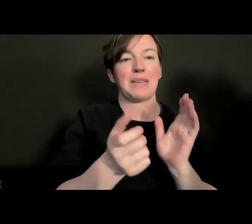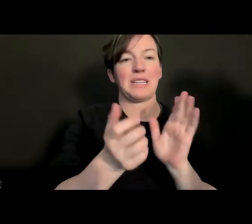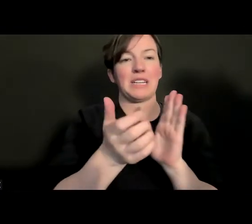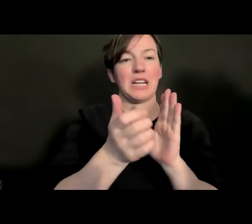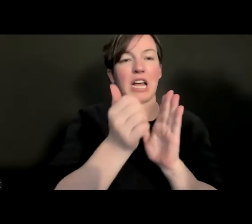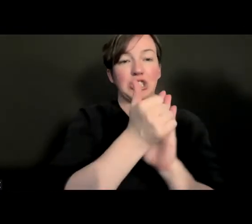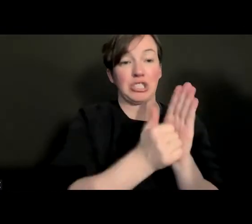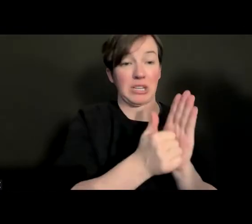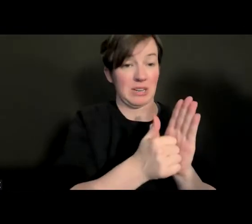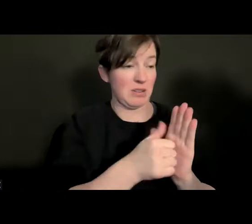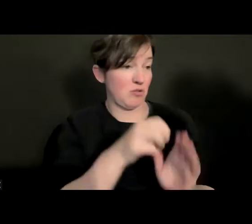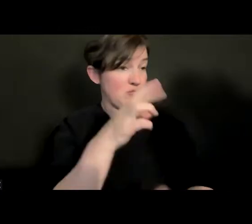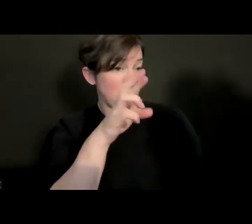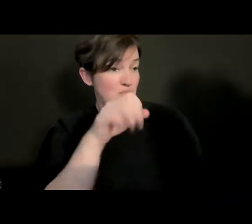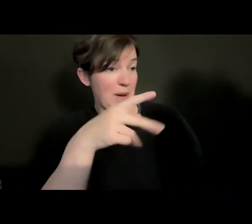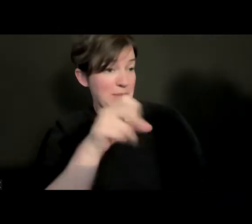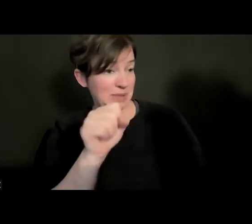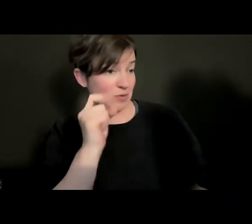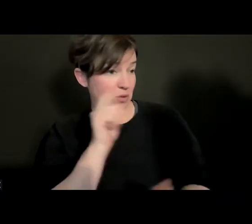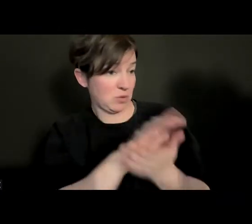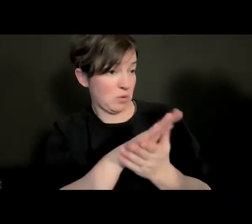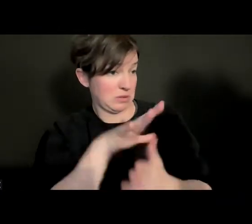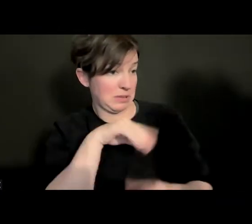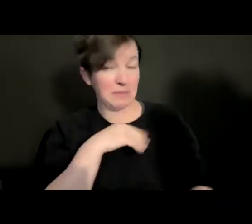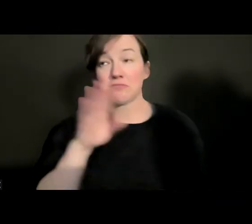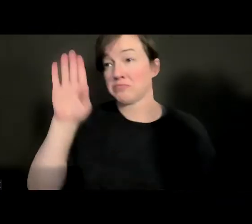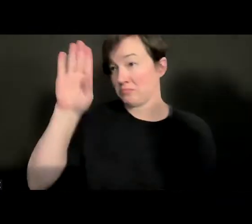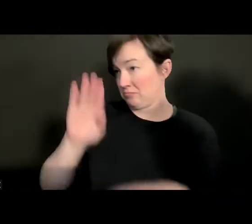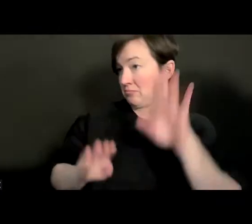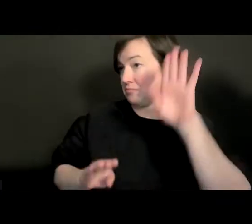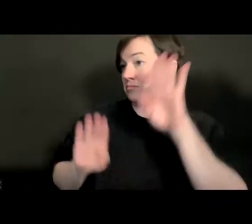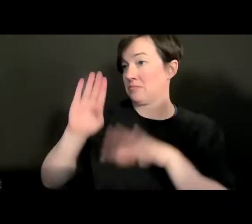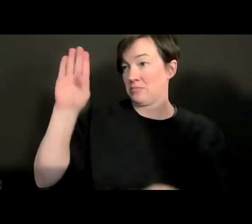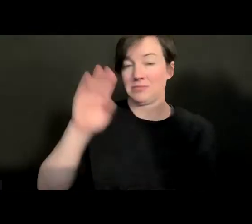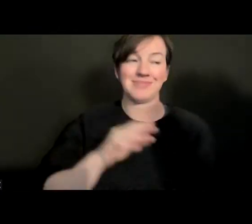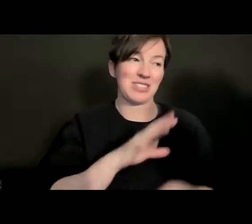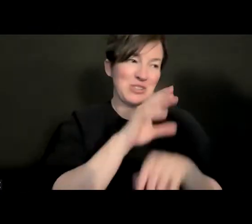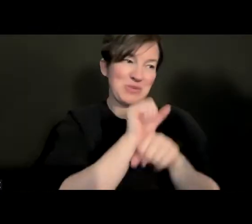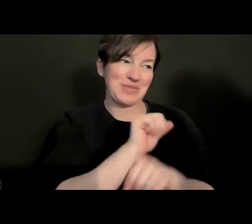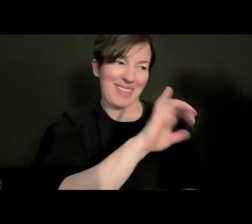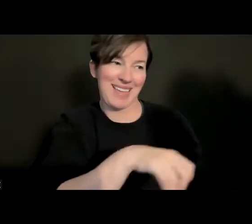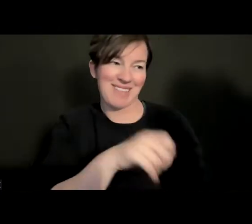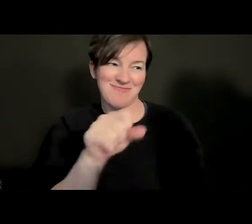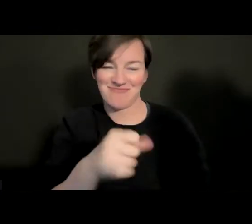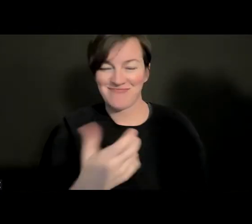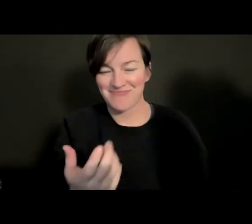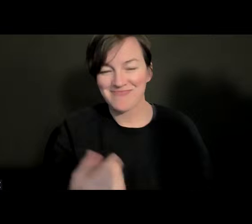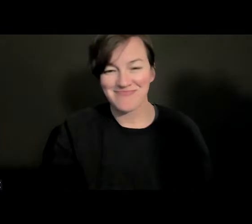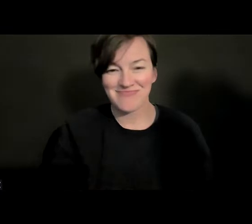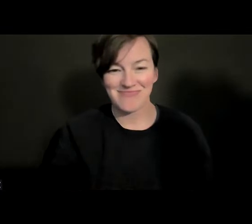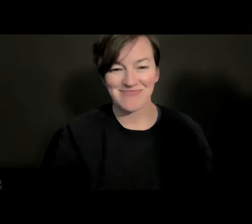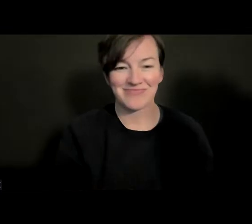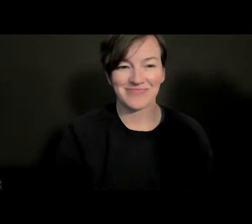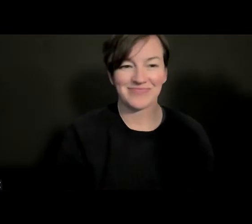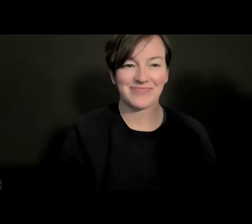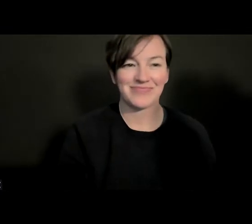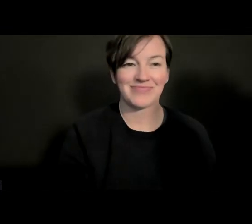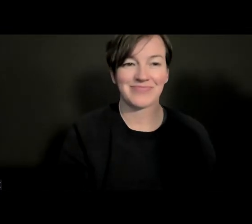vote? Aye. Aye. Get used to that, huh? Yeah.